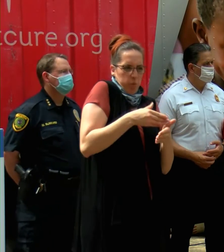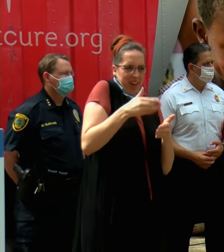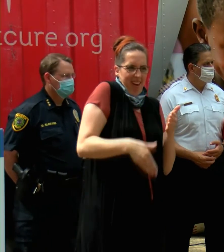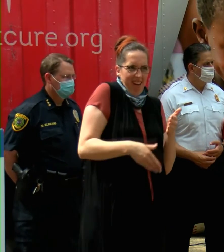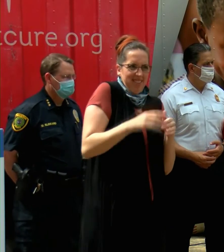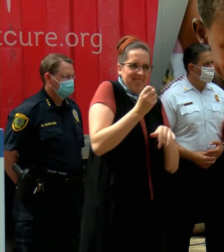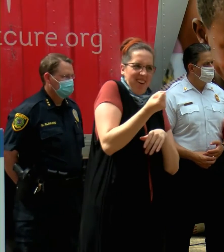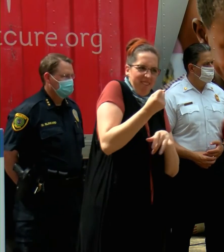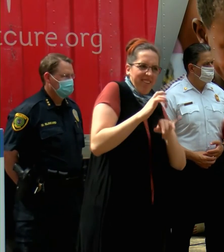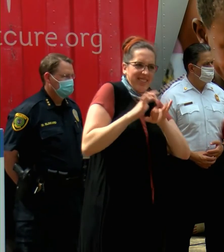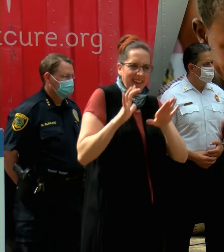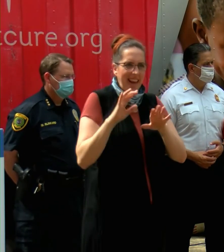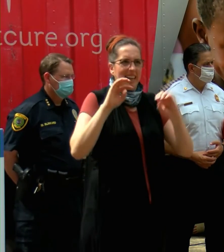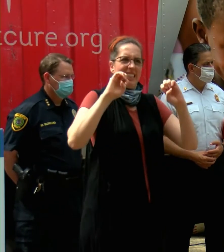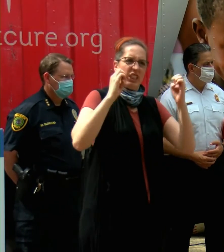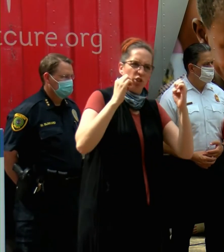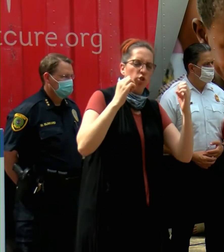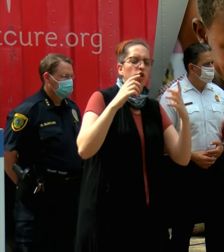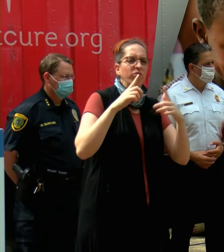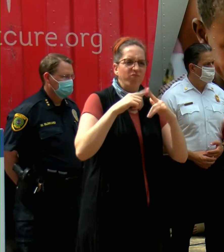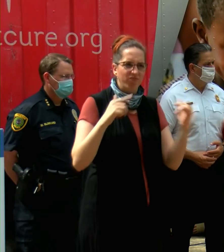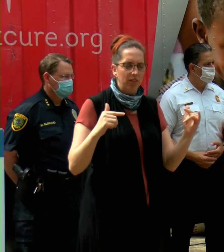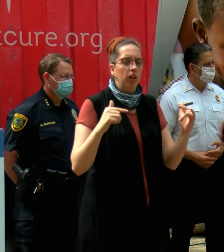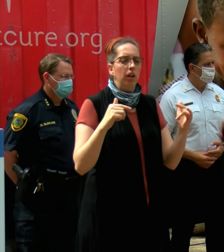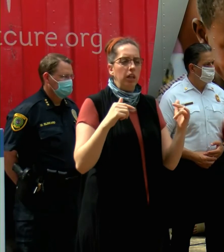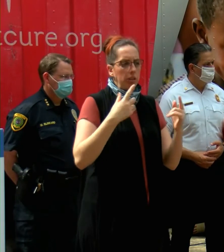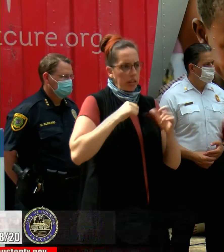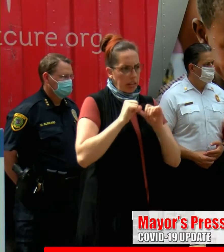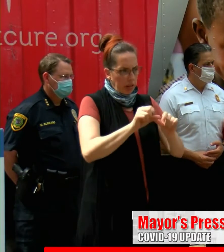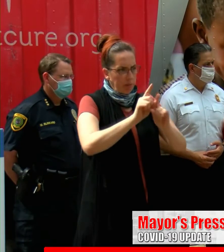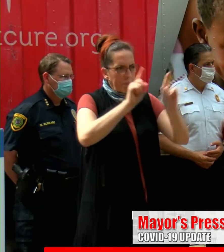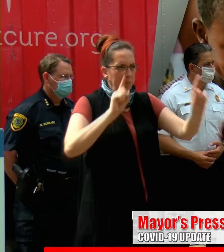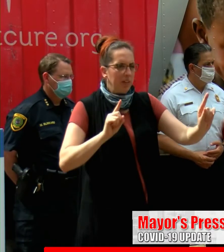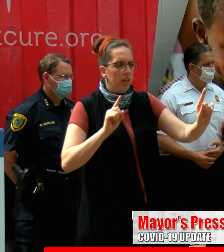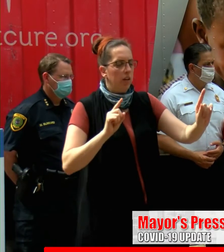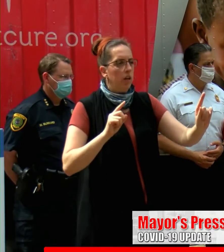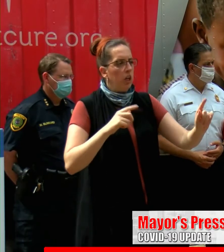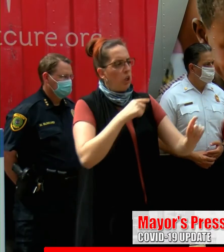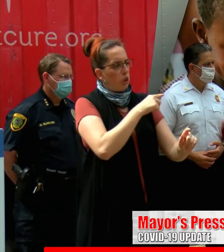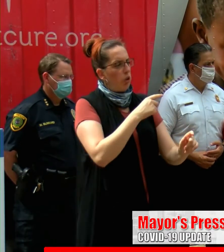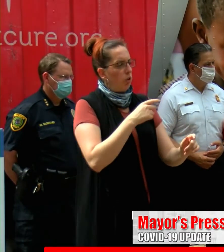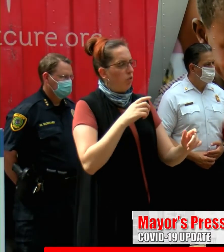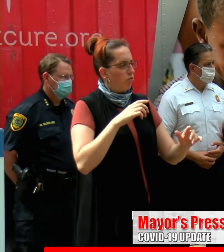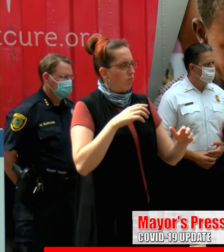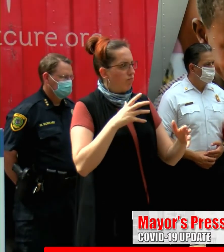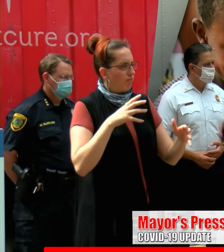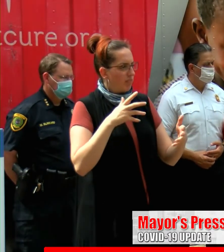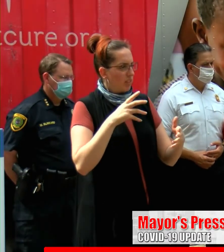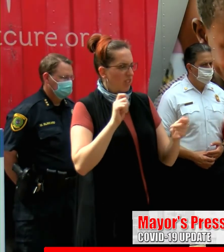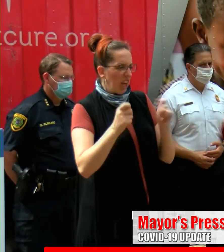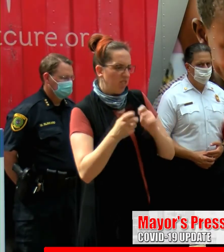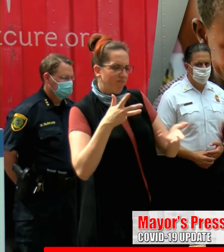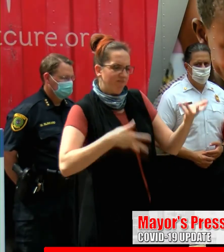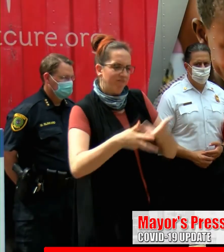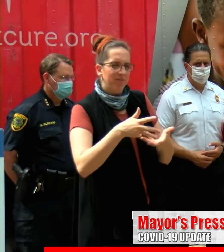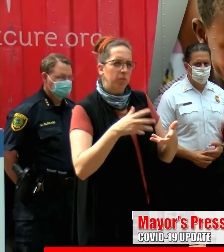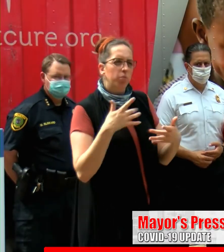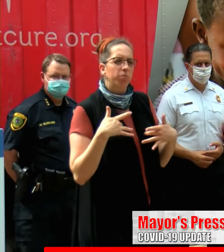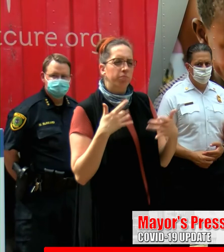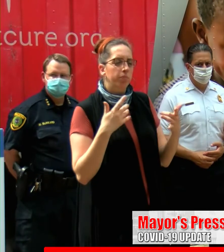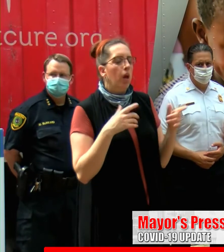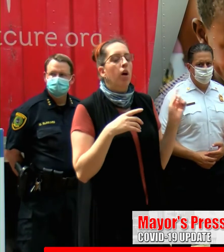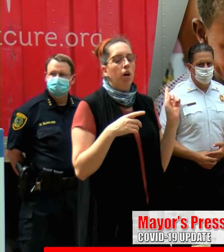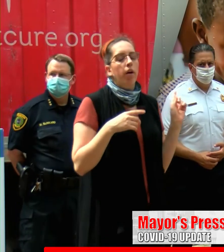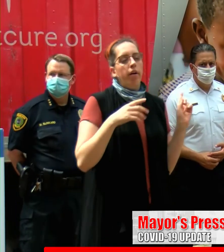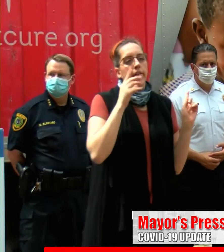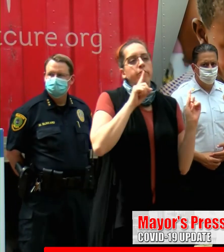and celebrating Easter, practicing the social distancing? Do you plan to switch anything up with the way you interact with other people? Yes, I mean, this weekend